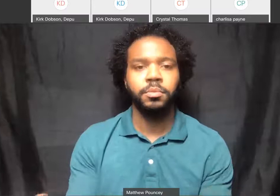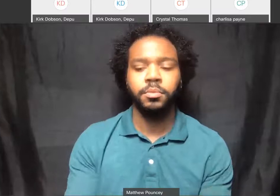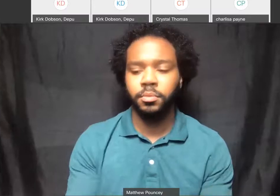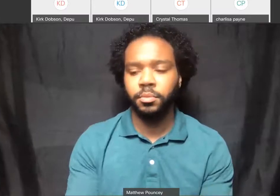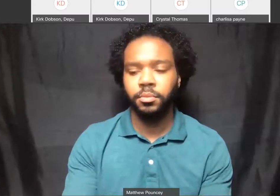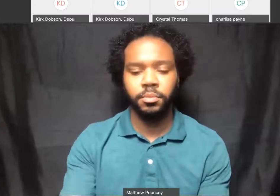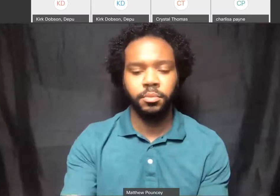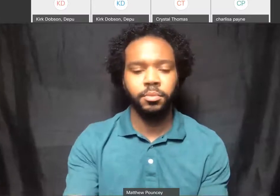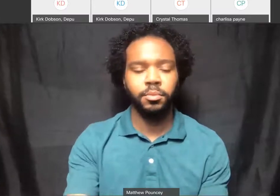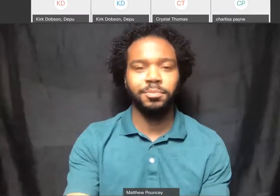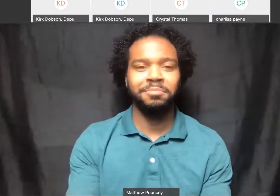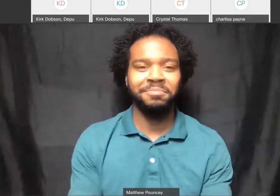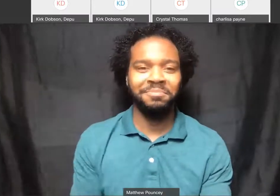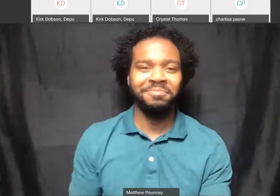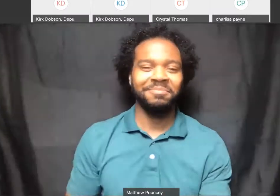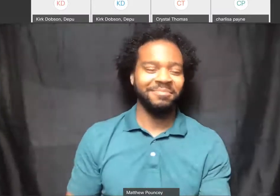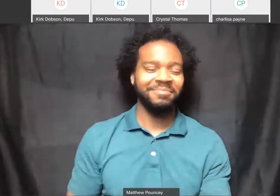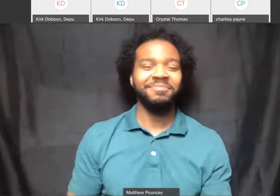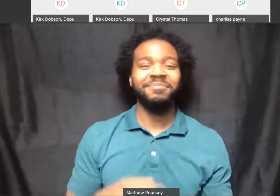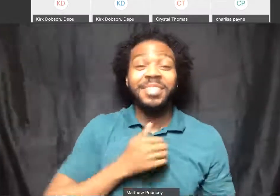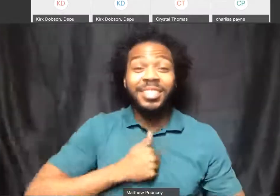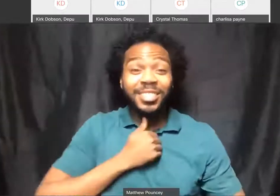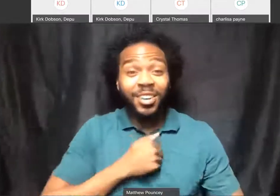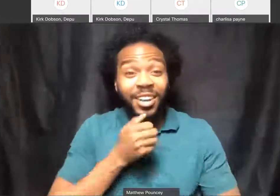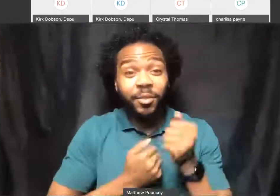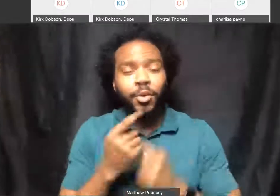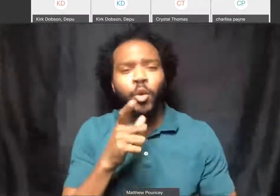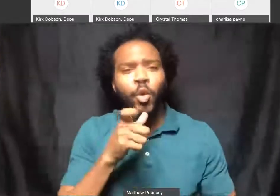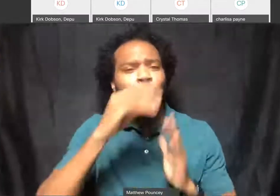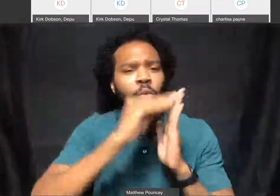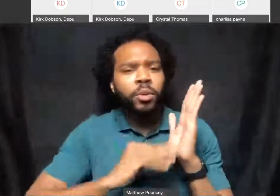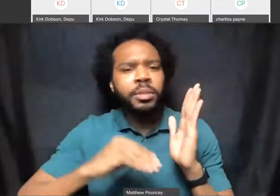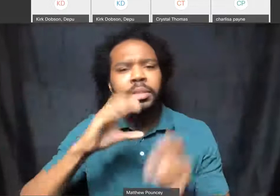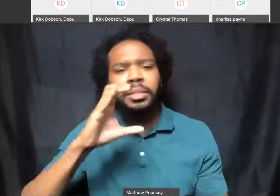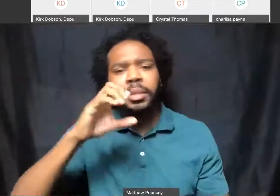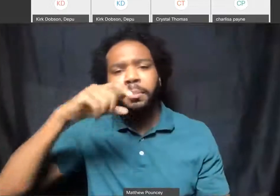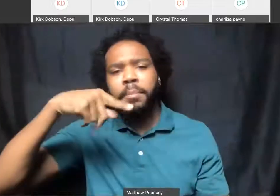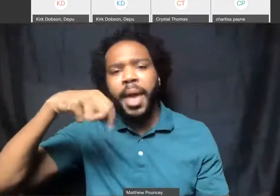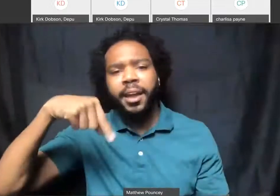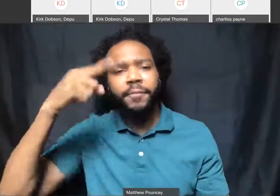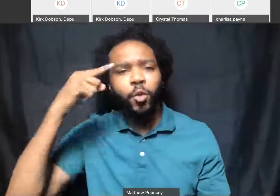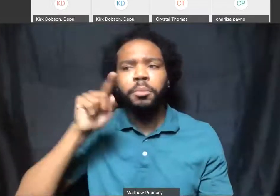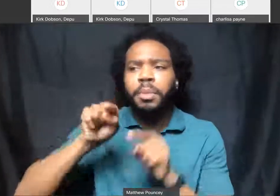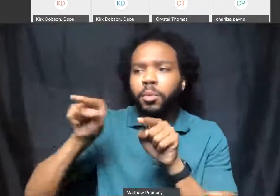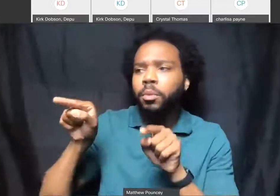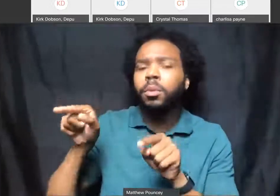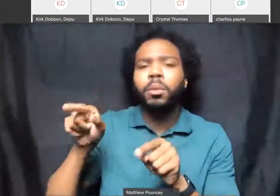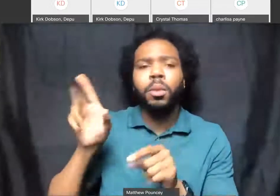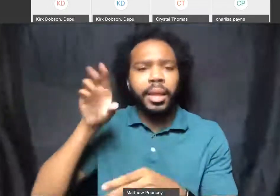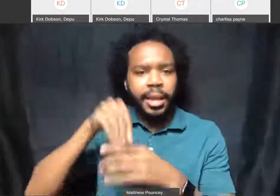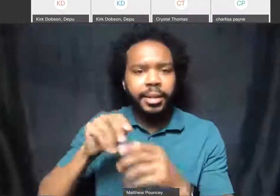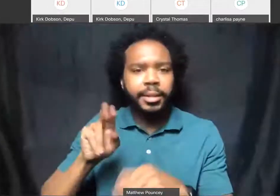Okay, sorry about that, everyone. Who completes the CPAC for those in natural homes? That would be the